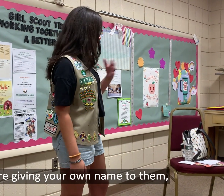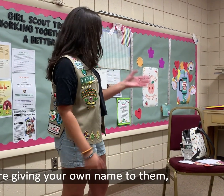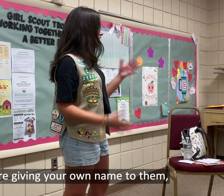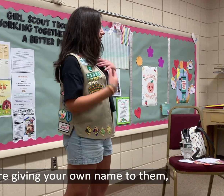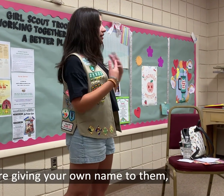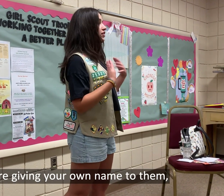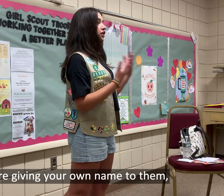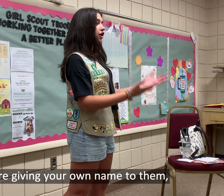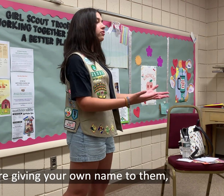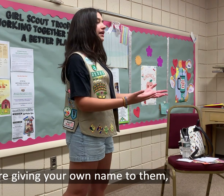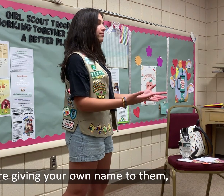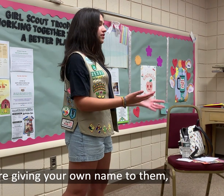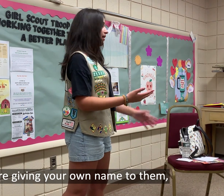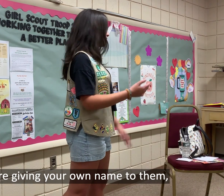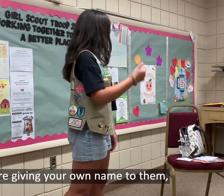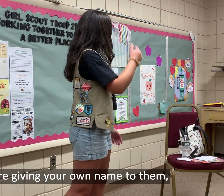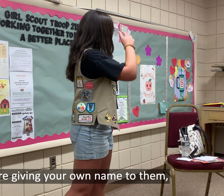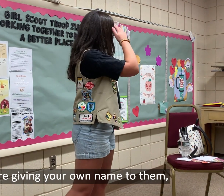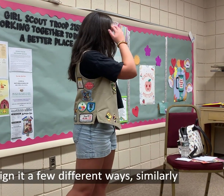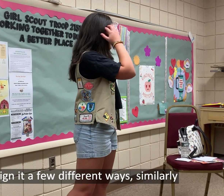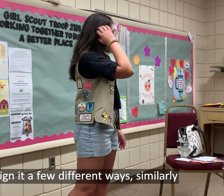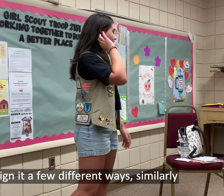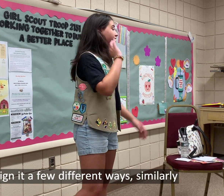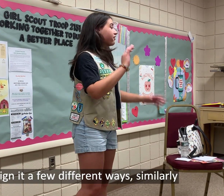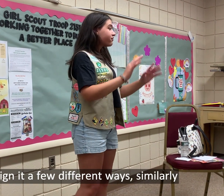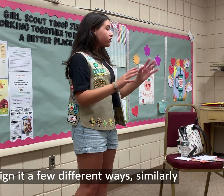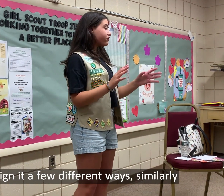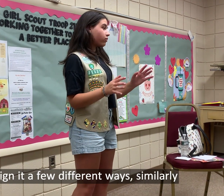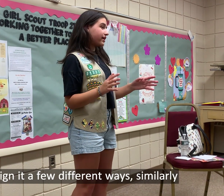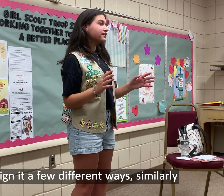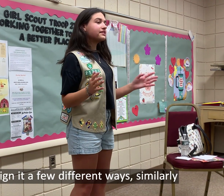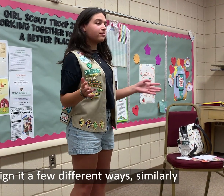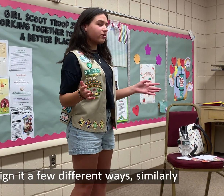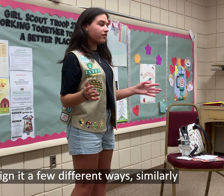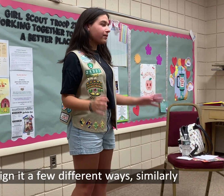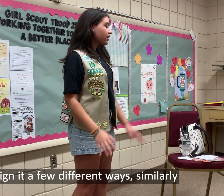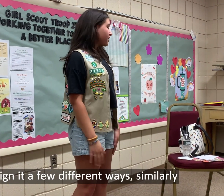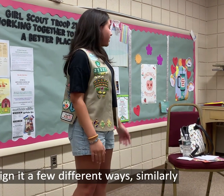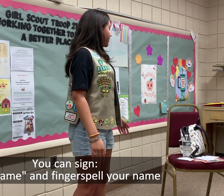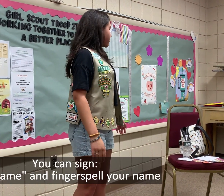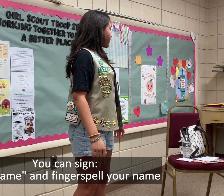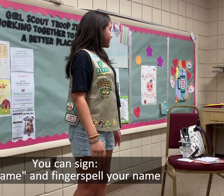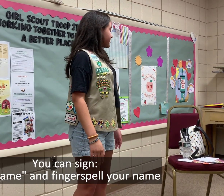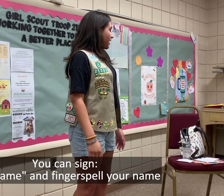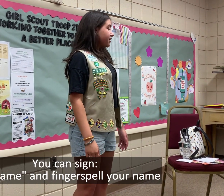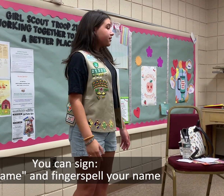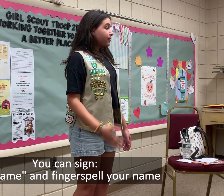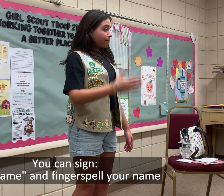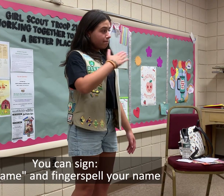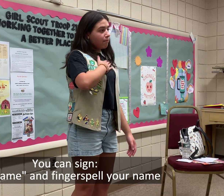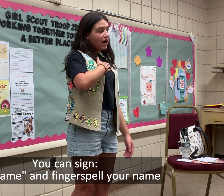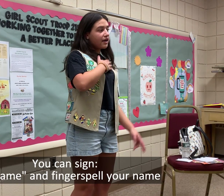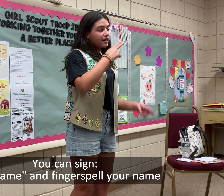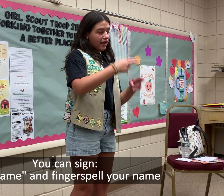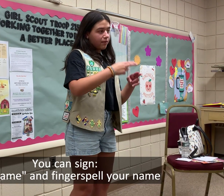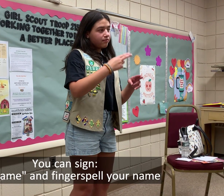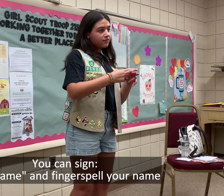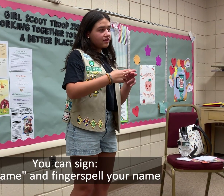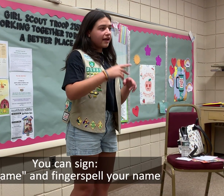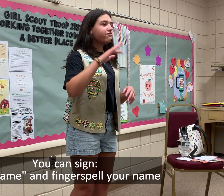you're giving your own name to them, you can sign it a few different ways similarly. You can sign my name and